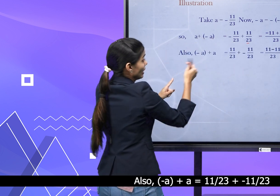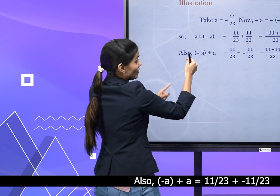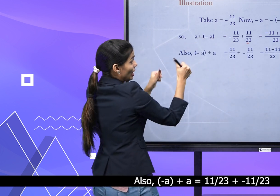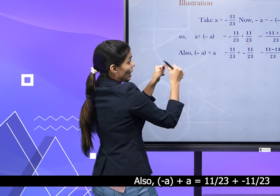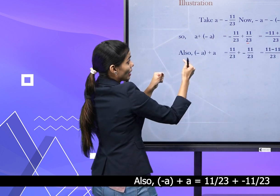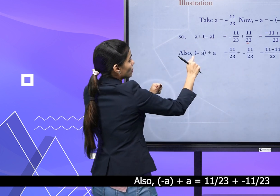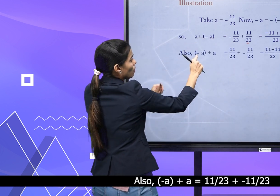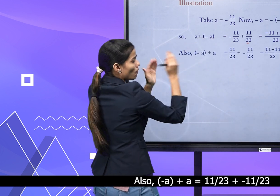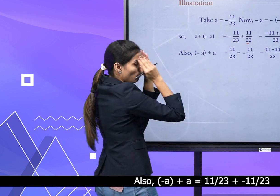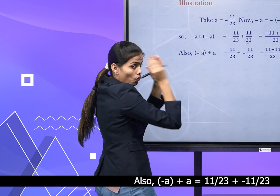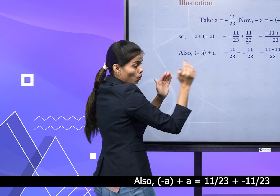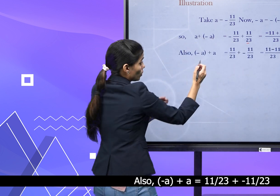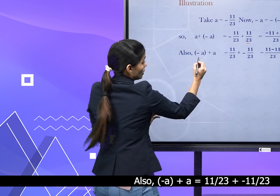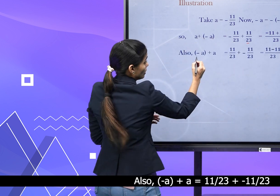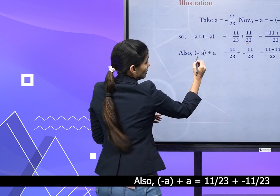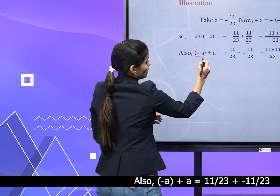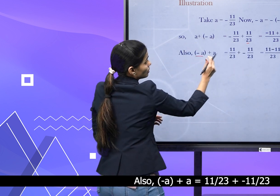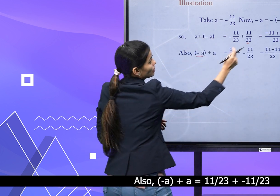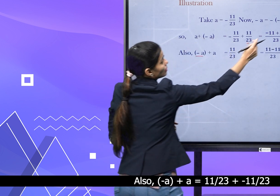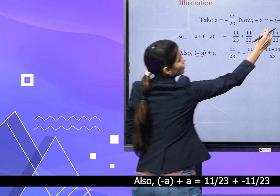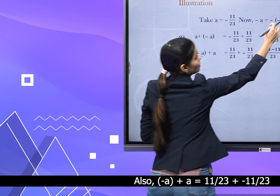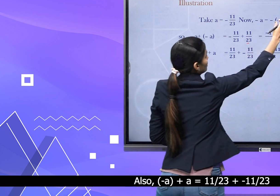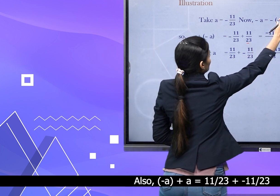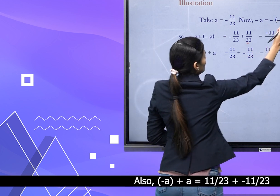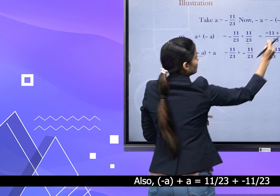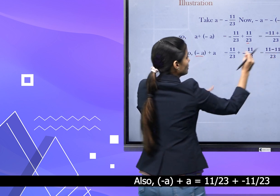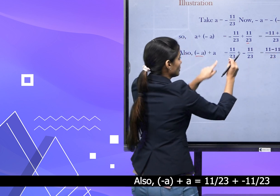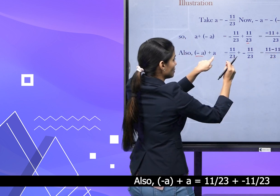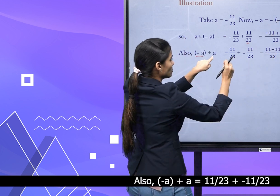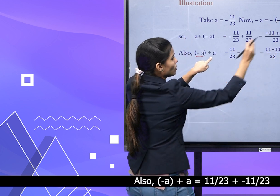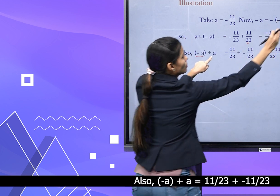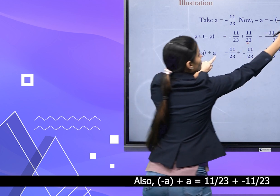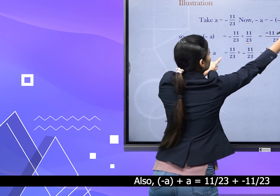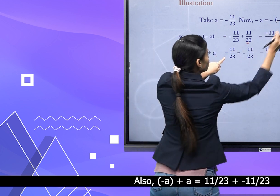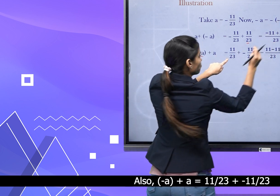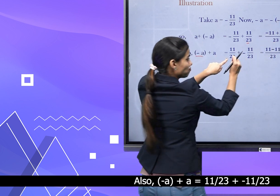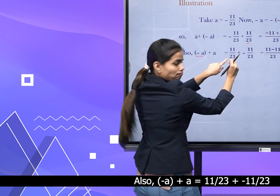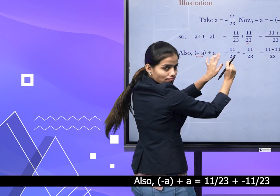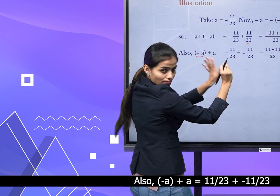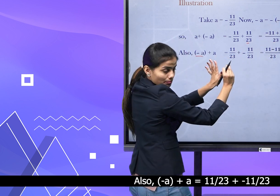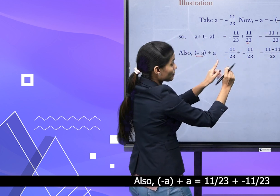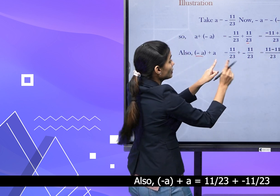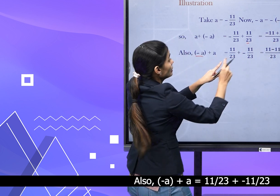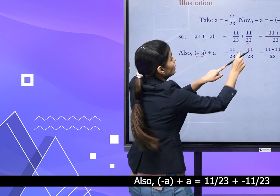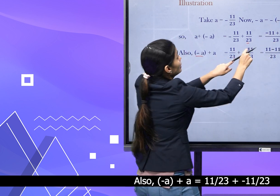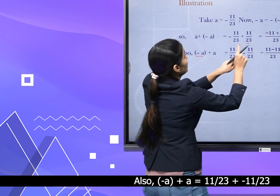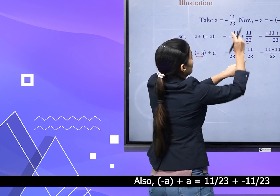Also, minus a plus a is equal to 11 by 23 plus minus 11 by